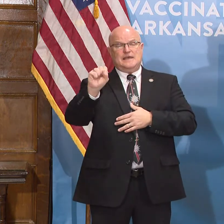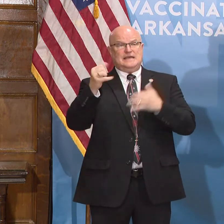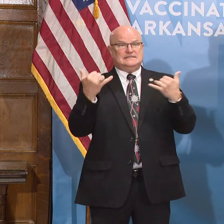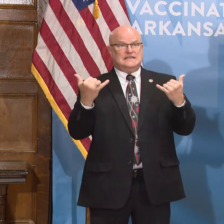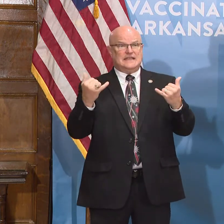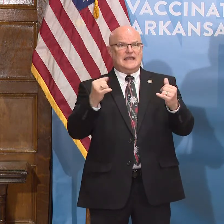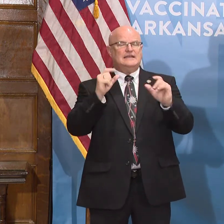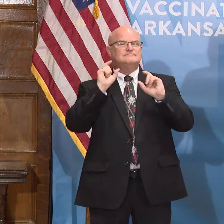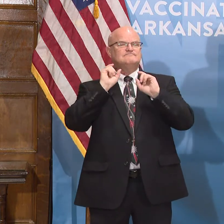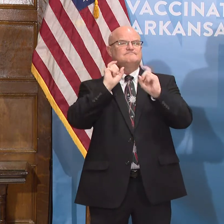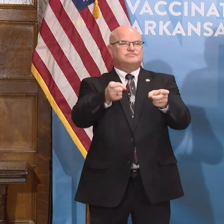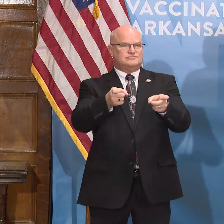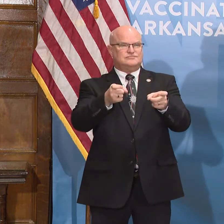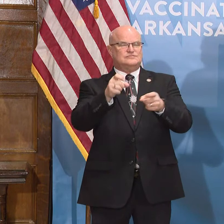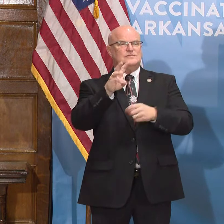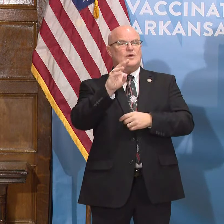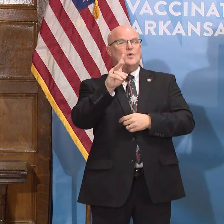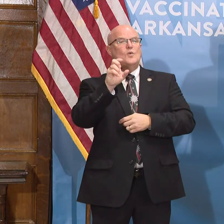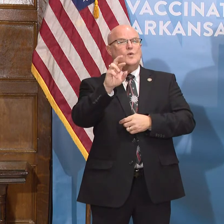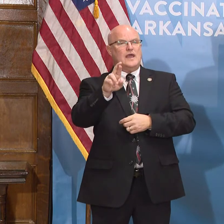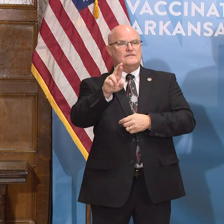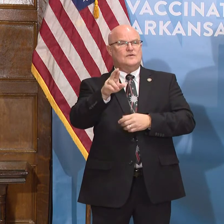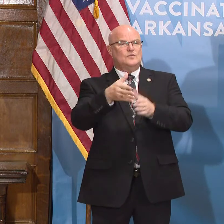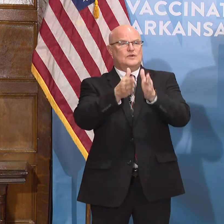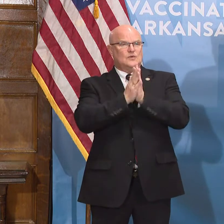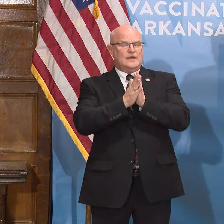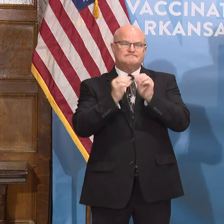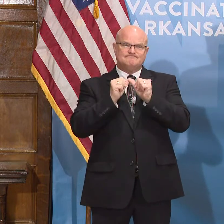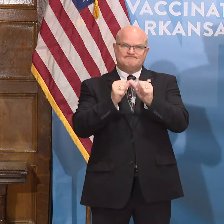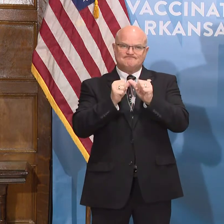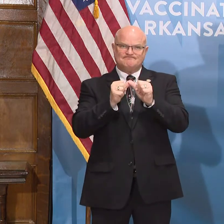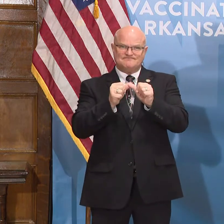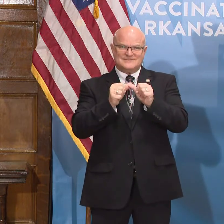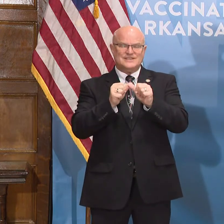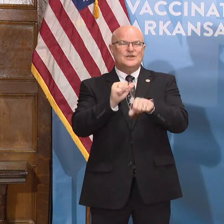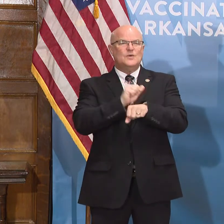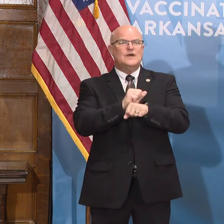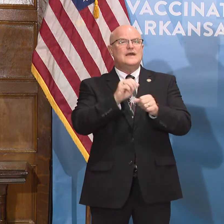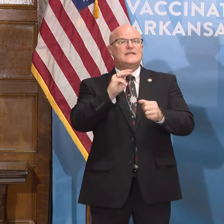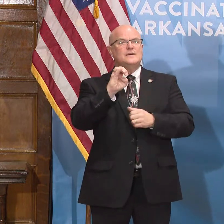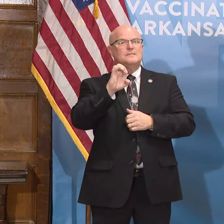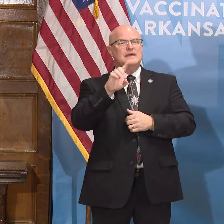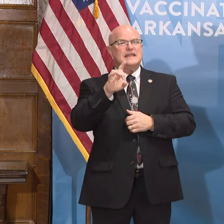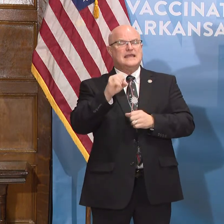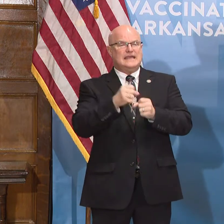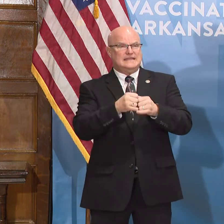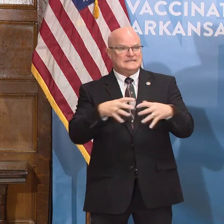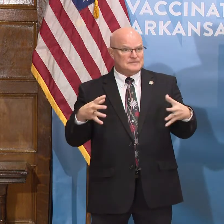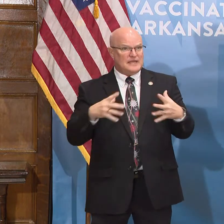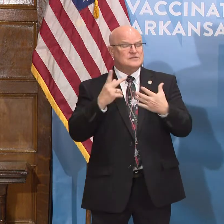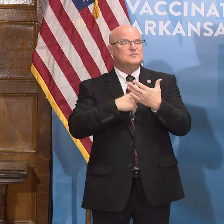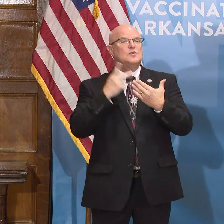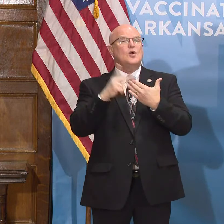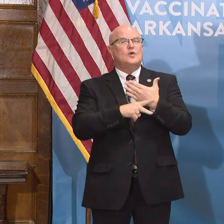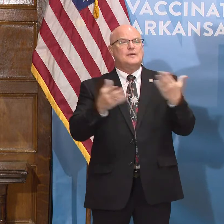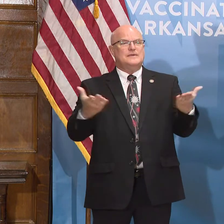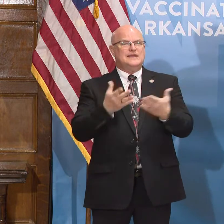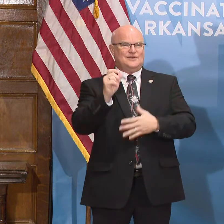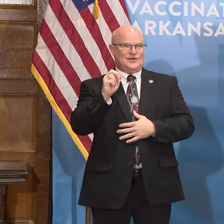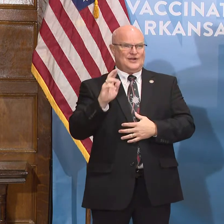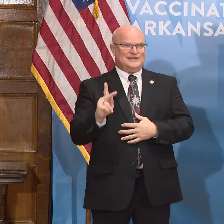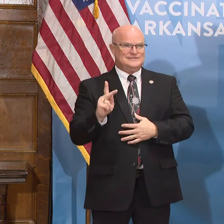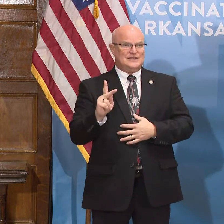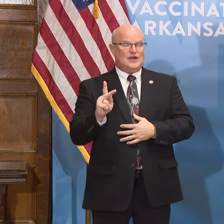has granted our waiver request to continue with our Medicaid expansion program in